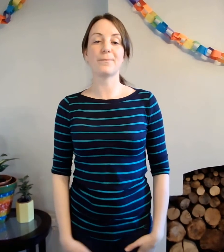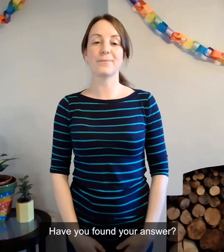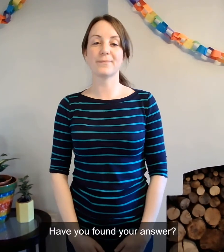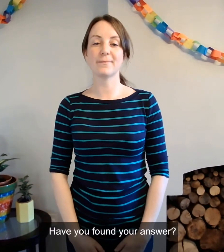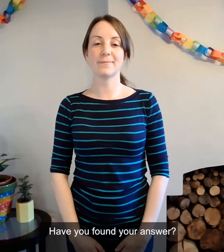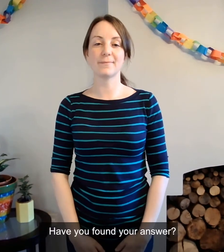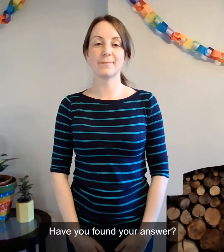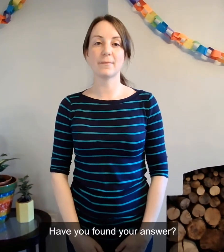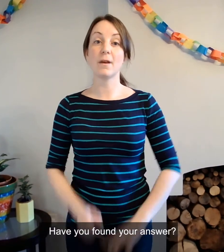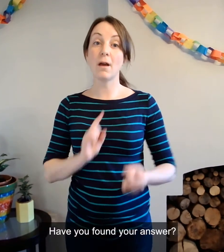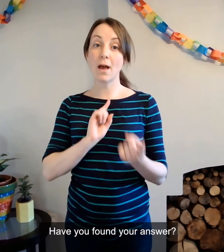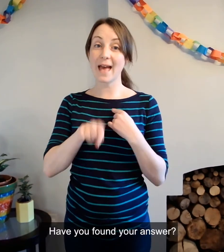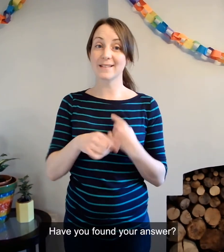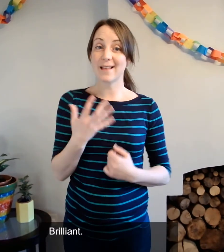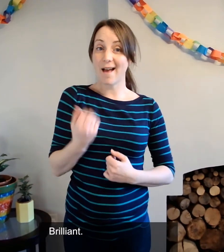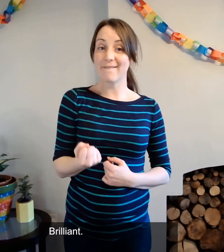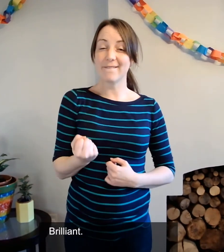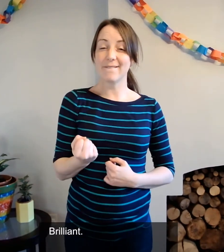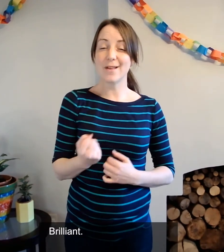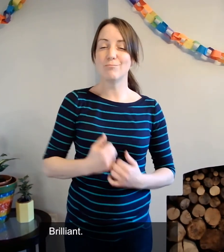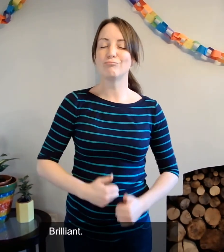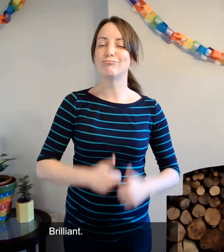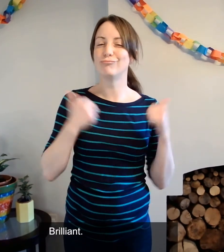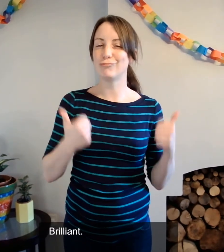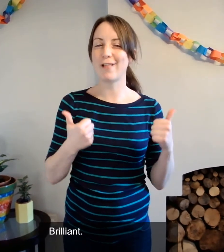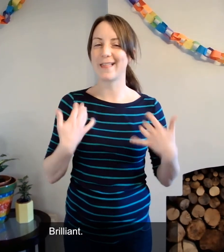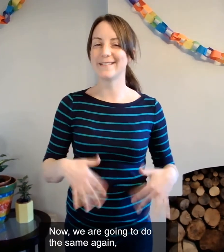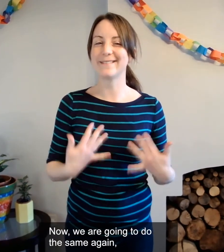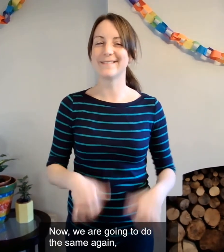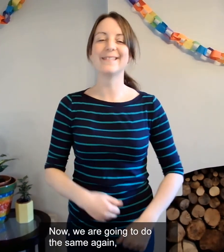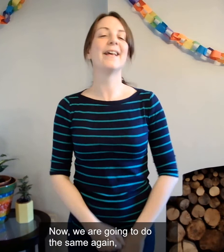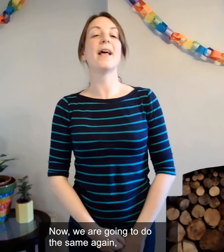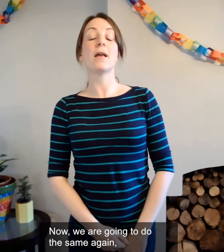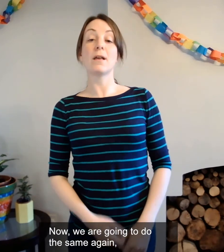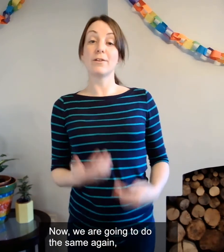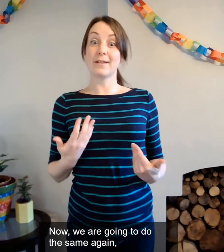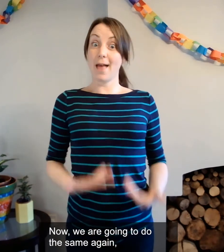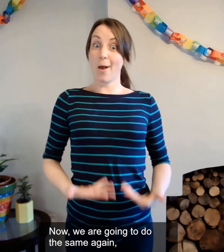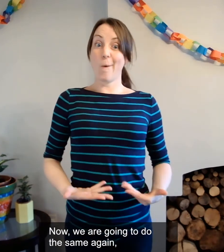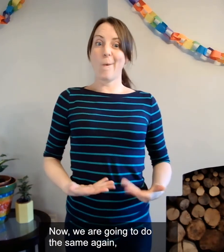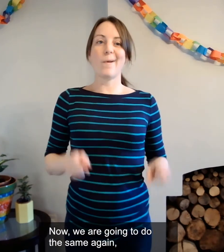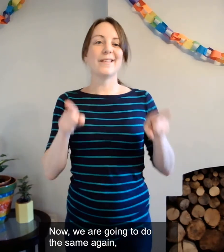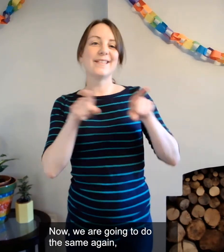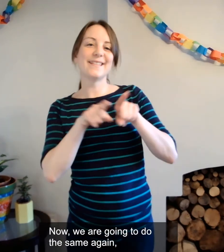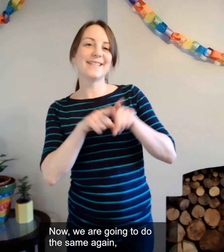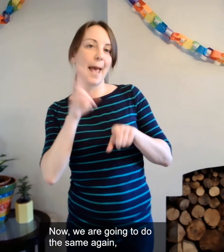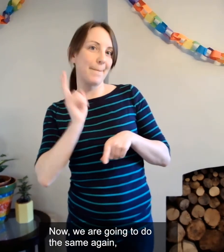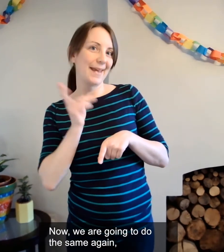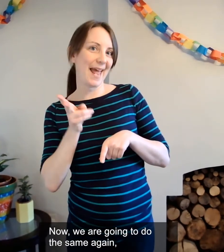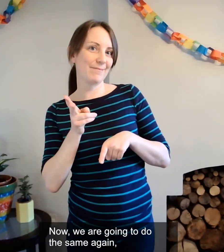Have you found your answer? Brilliant. Now we are going to do the same again,